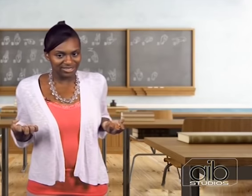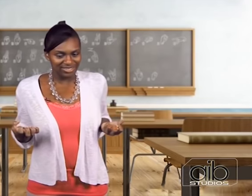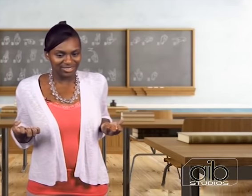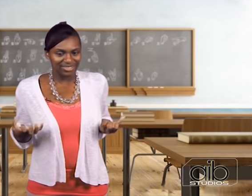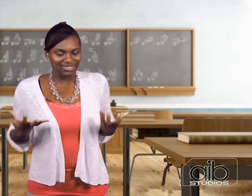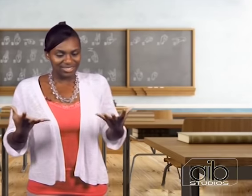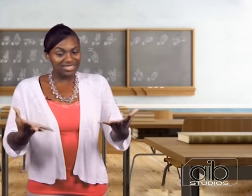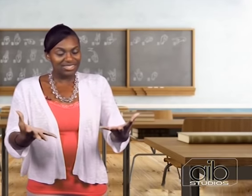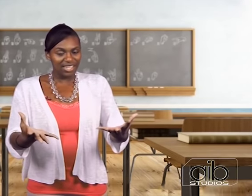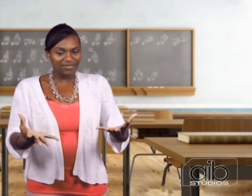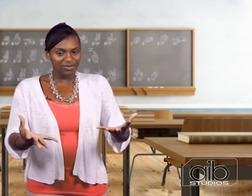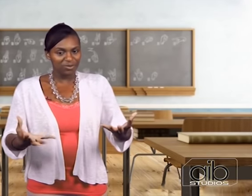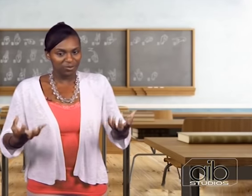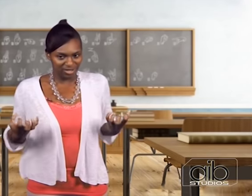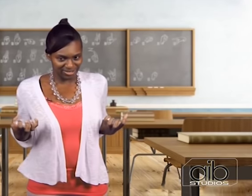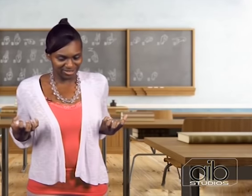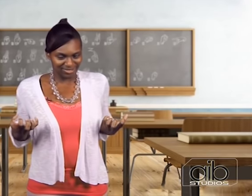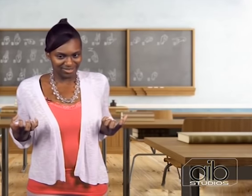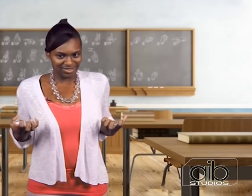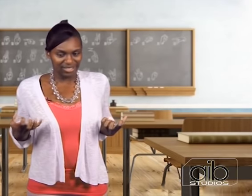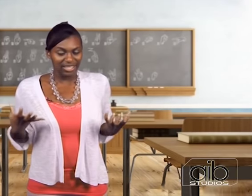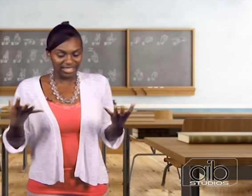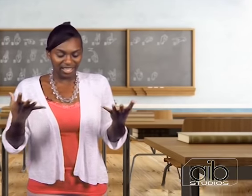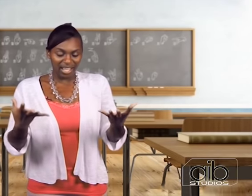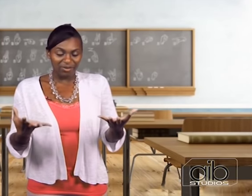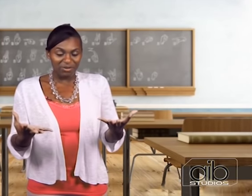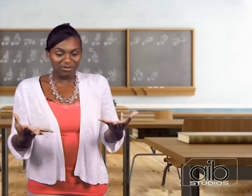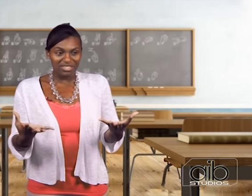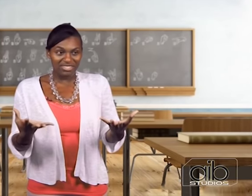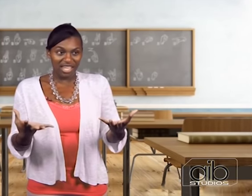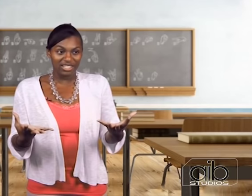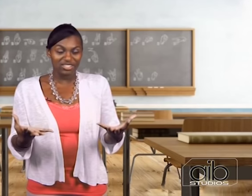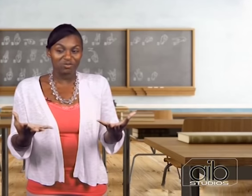want. So this is a sign for want. Like, I remember this sign as just